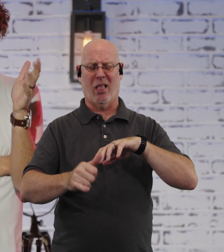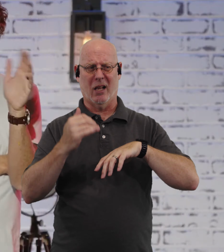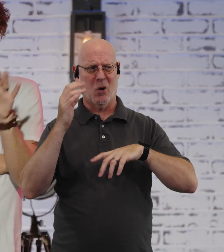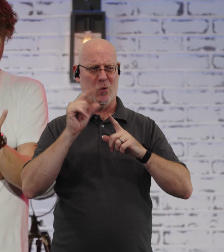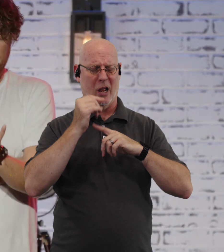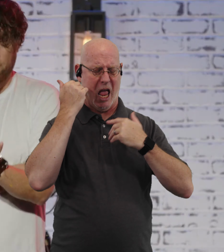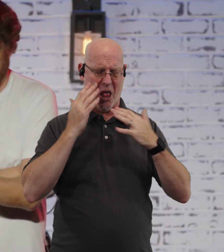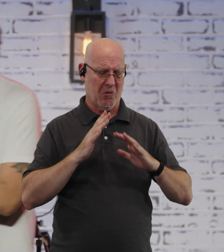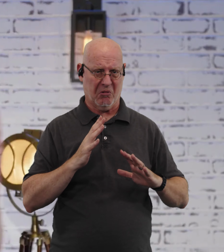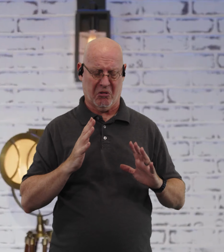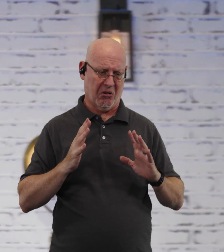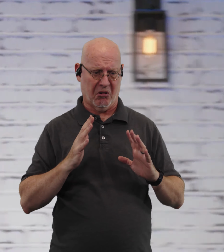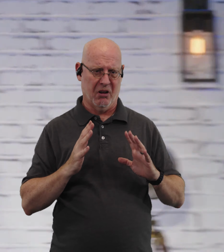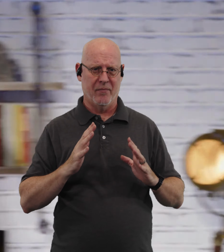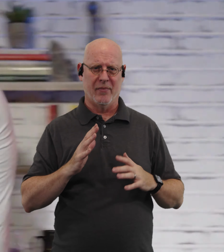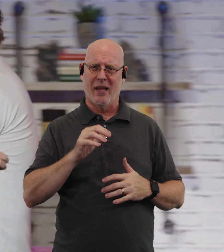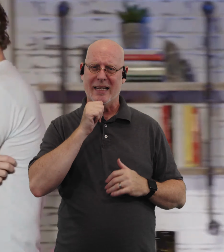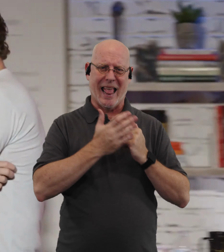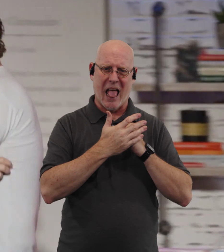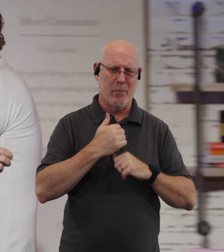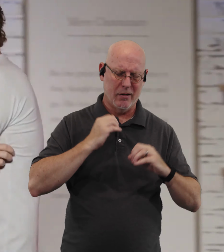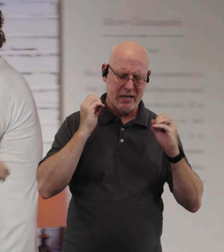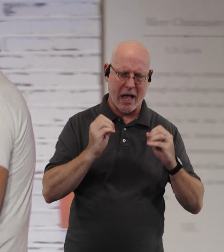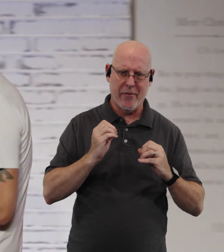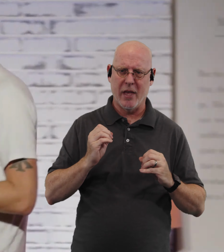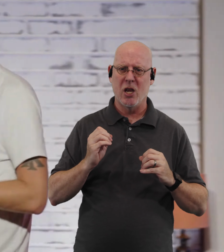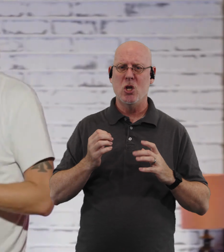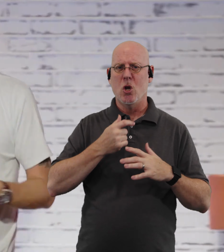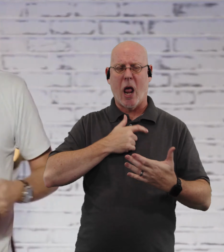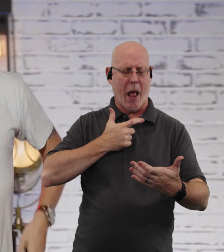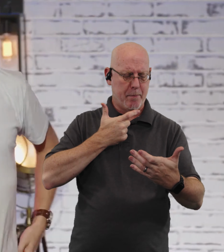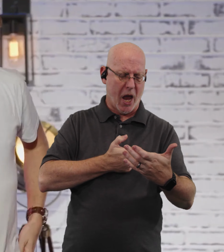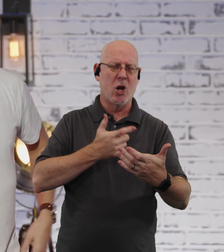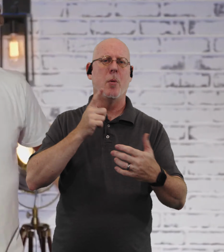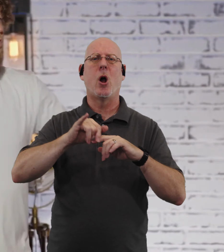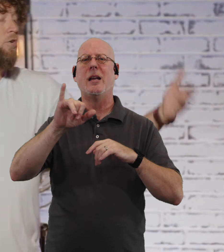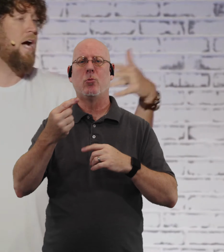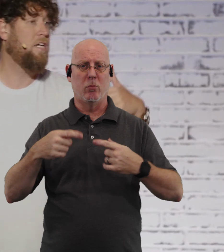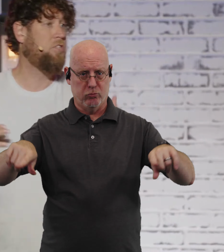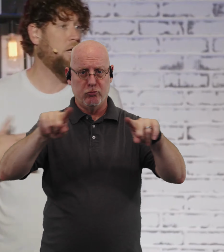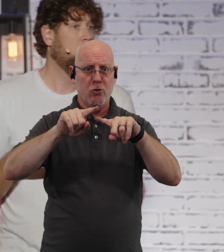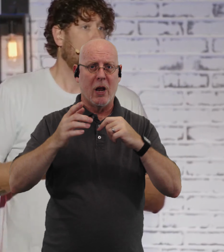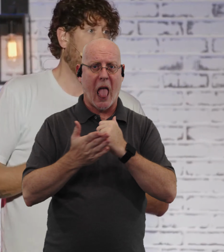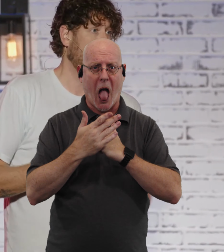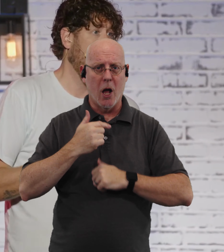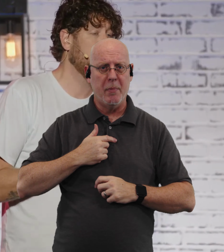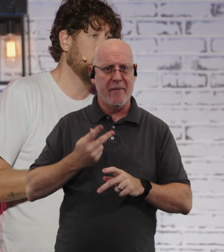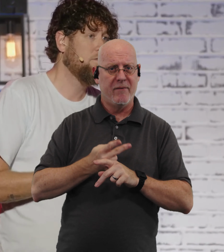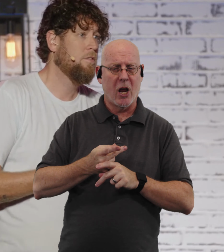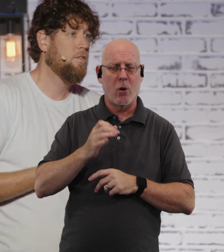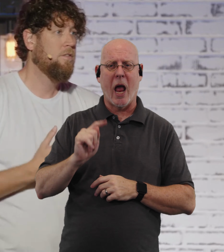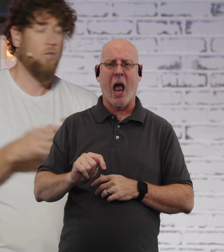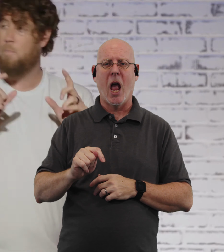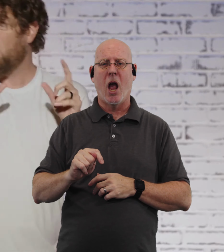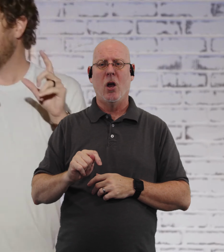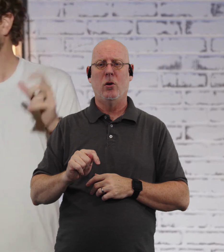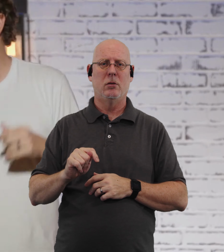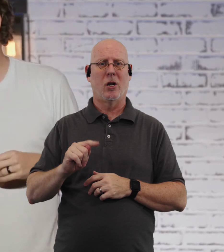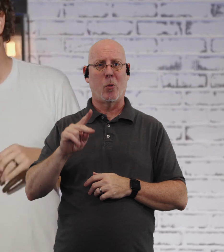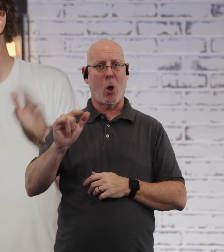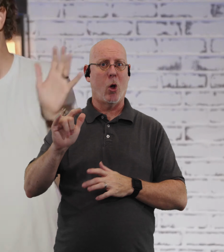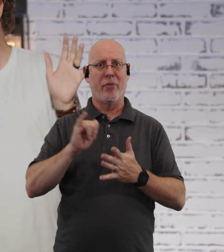some word I've never even heard of before. And so I'm like, that doesn't help me at all. And then I was about to take a picture and post it on Instagram so you guys could help me out. A little